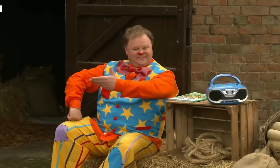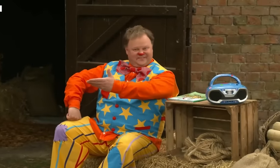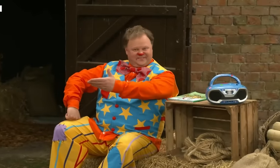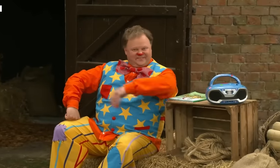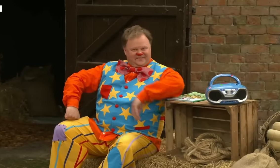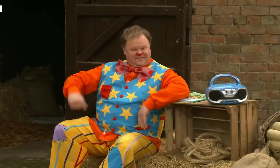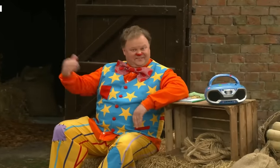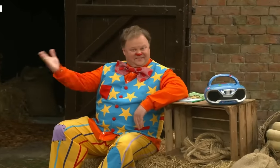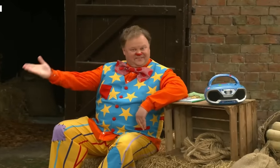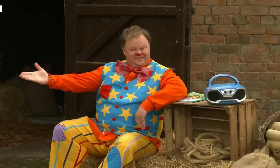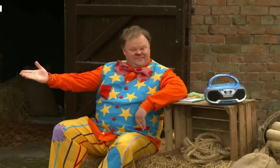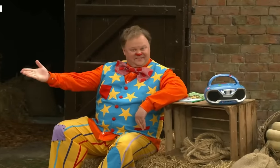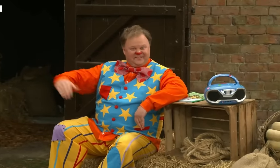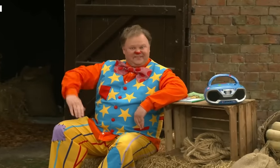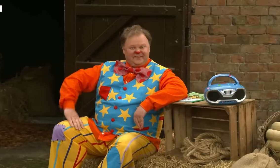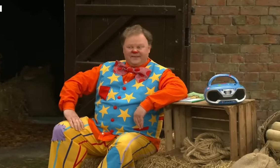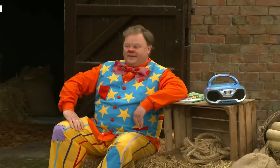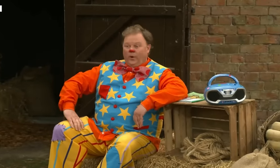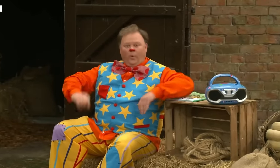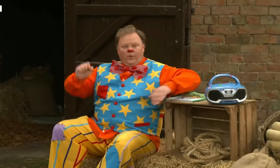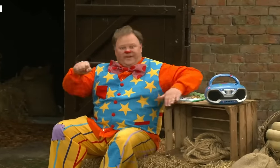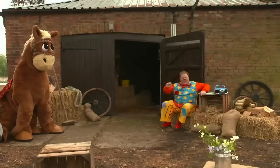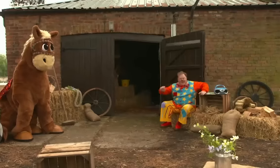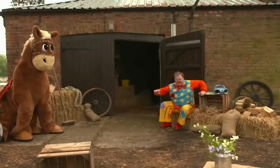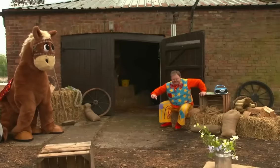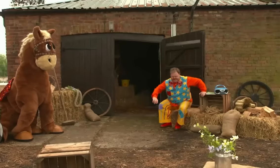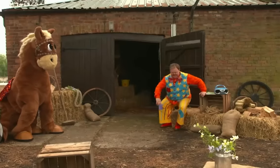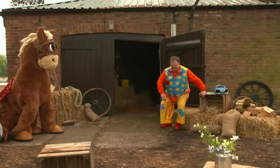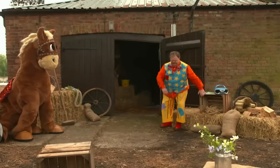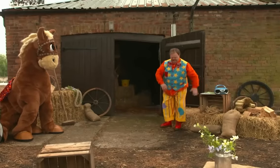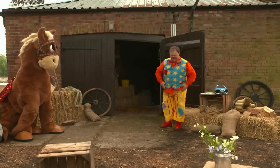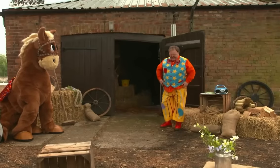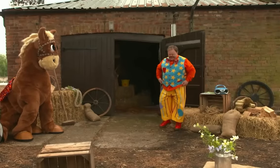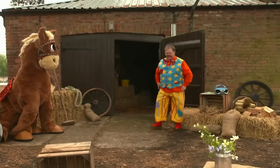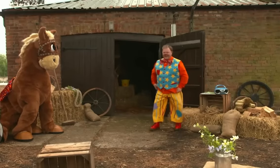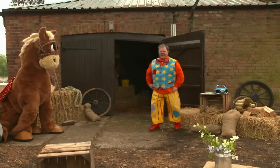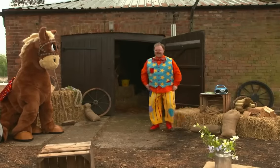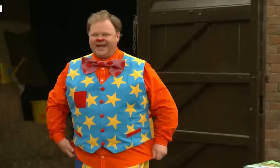go, can you show us the sign for sit? Oh, yes.